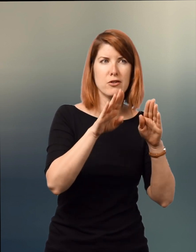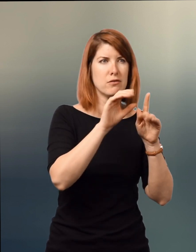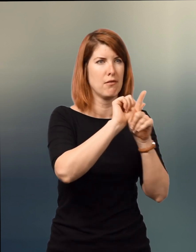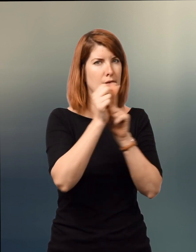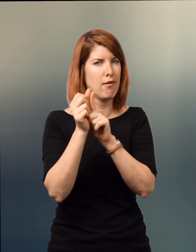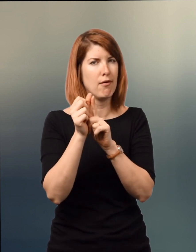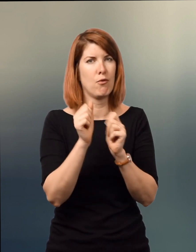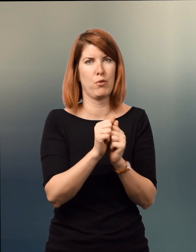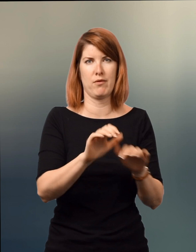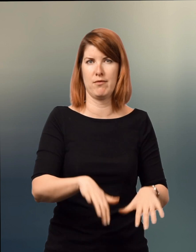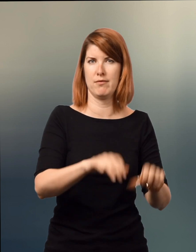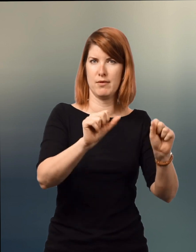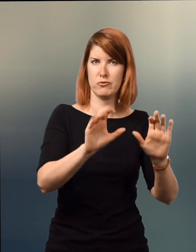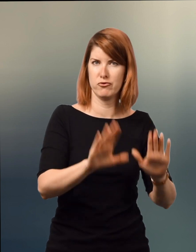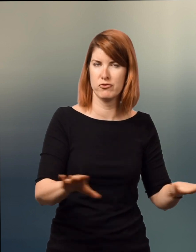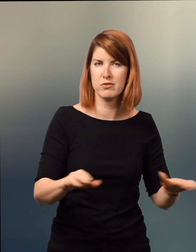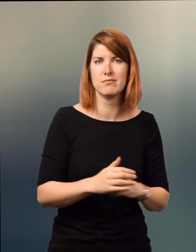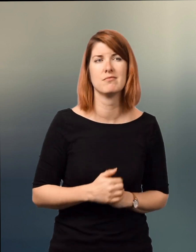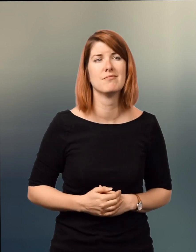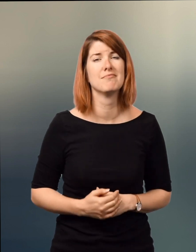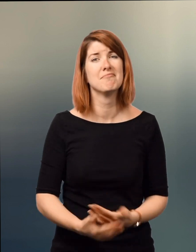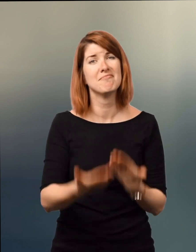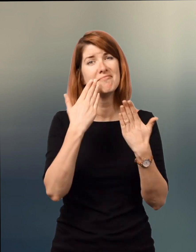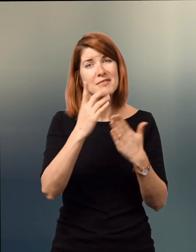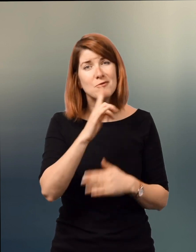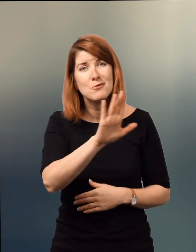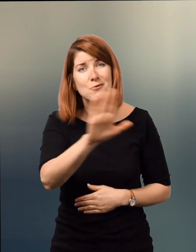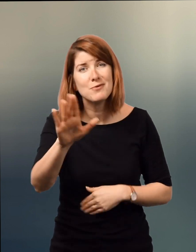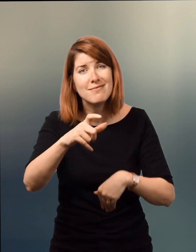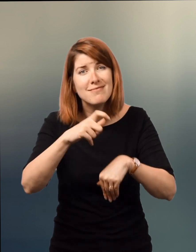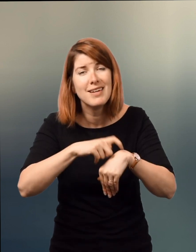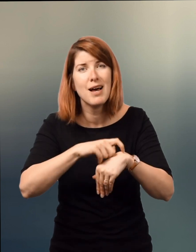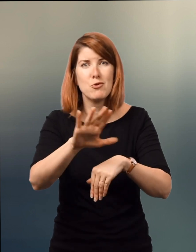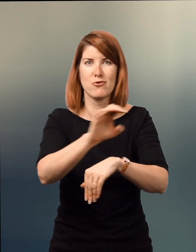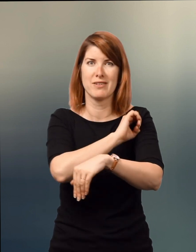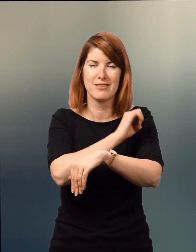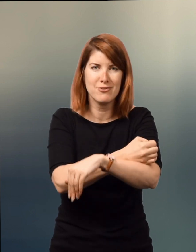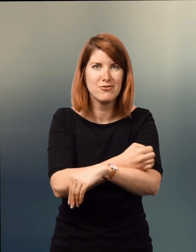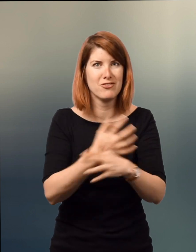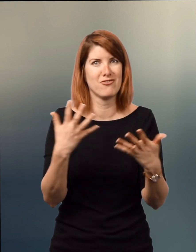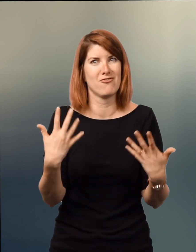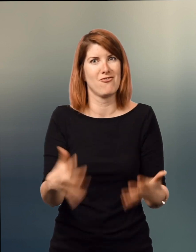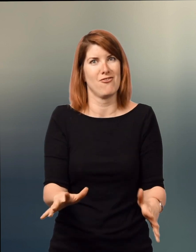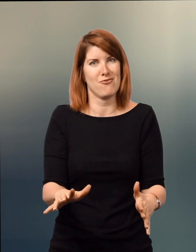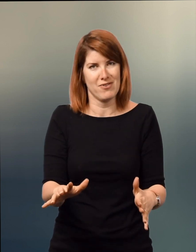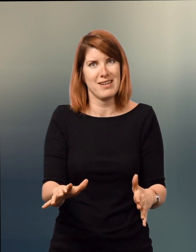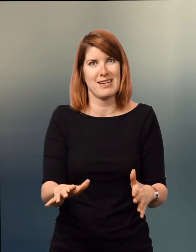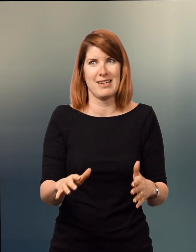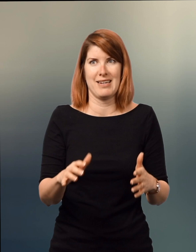encounter with adopted children. So I want to say thanks for your time and your energy that you've